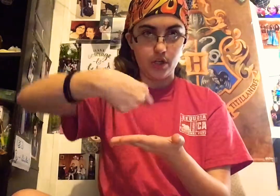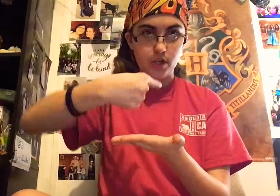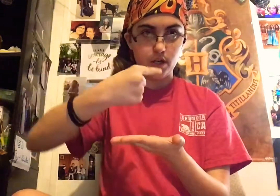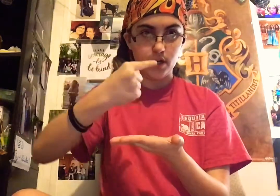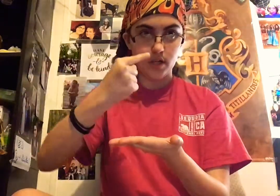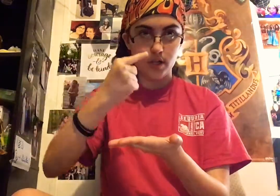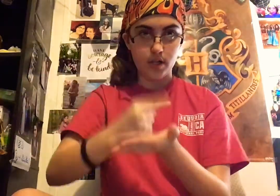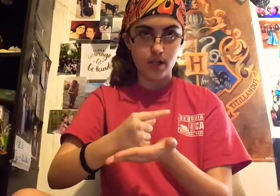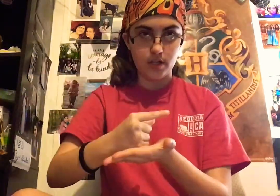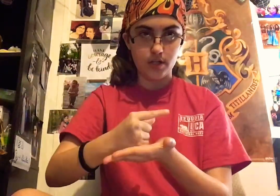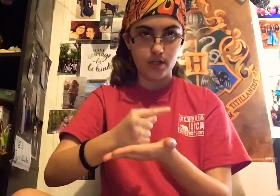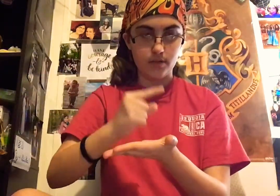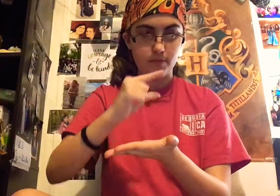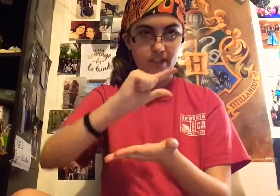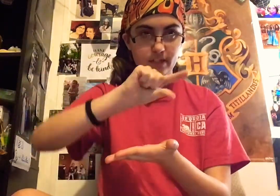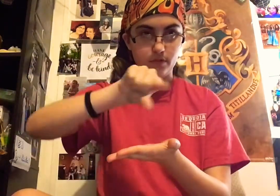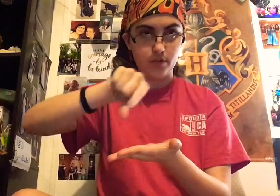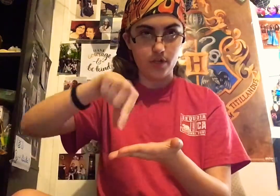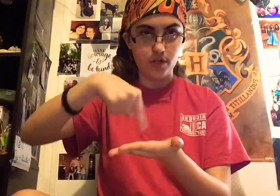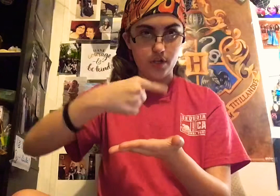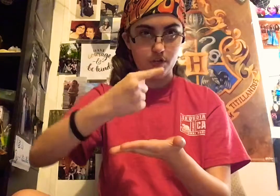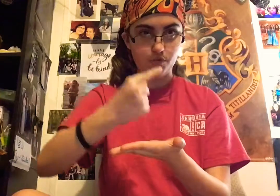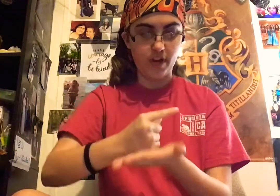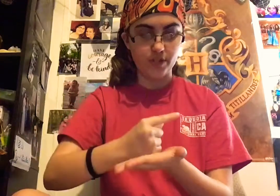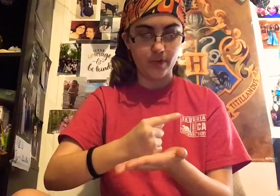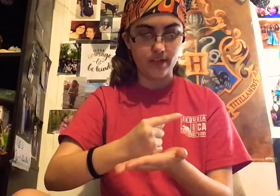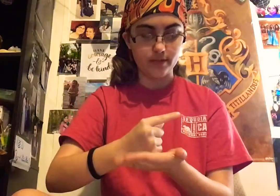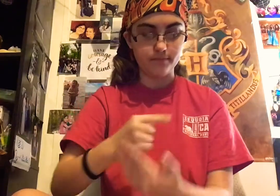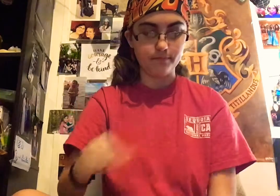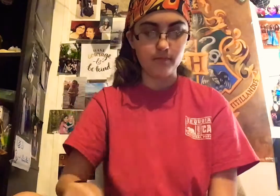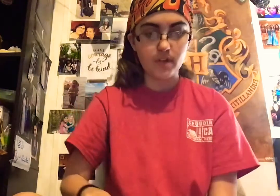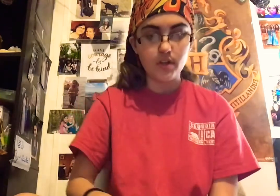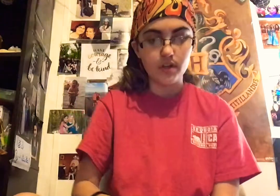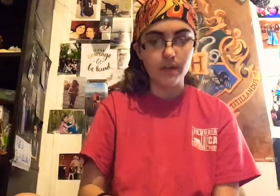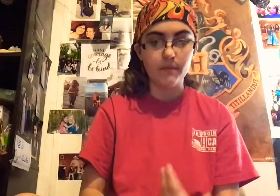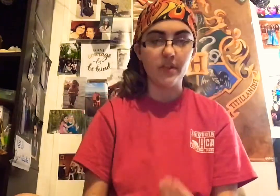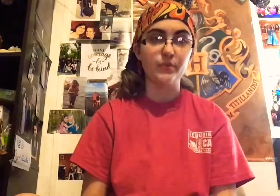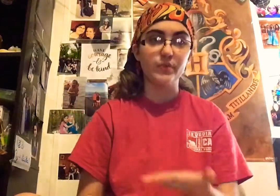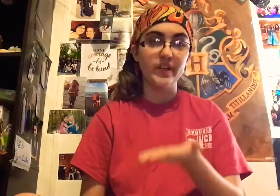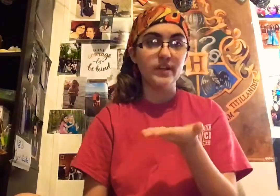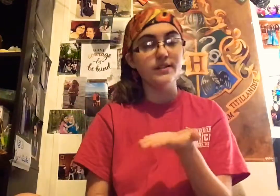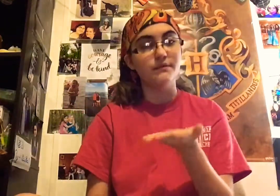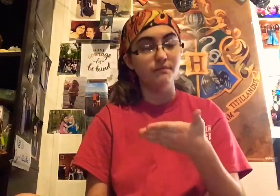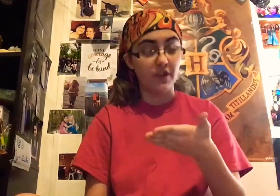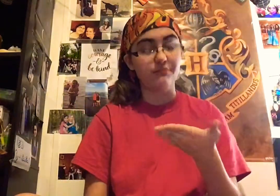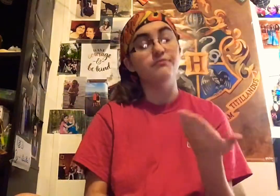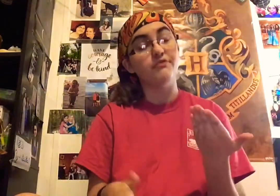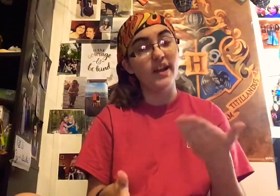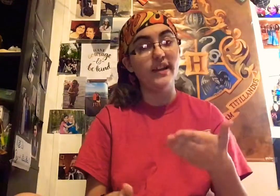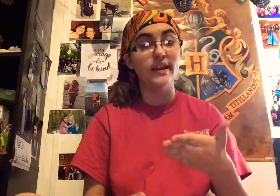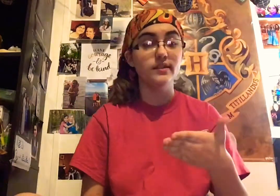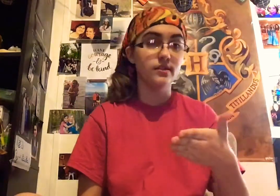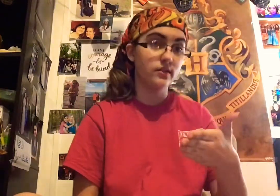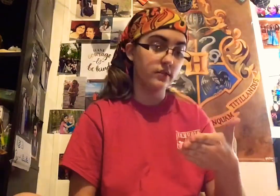Turn, put it down. Graduate. Okay, and then read is another flat hand right